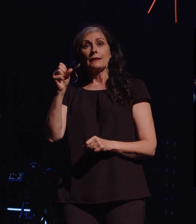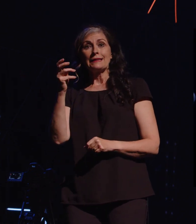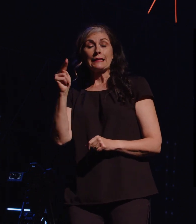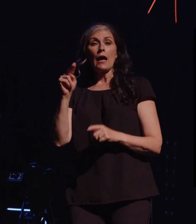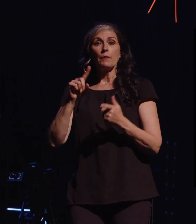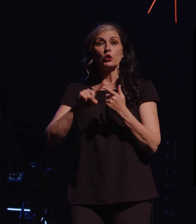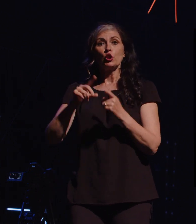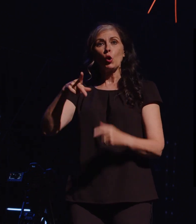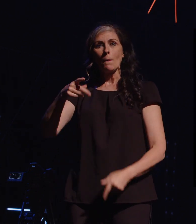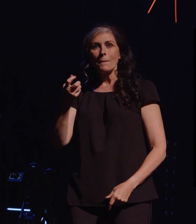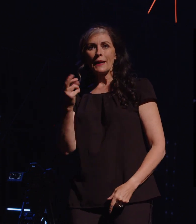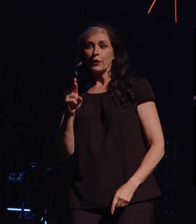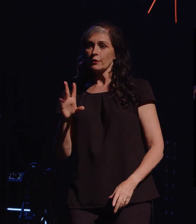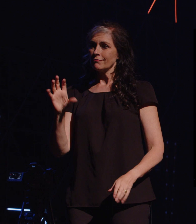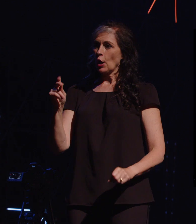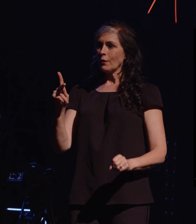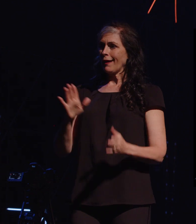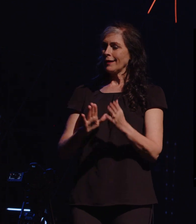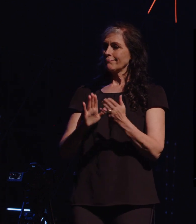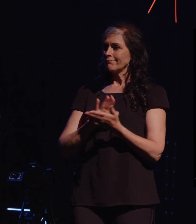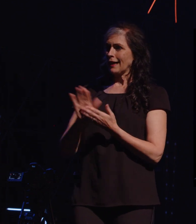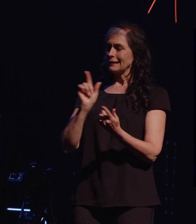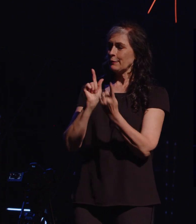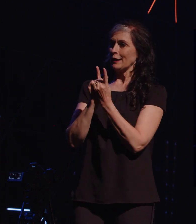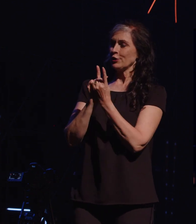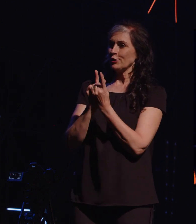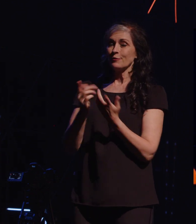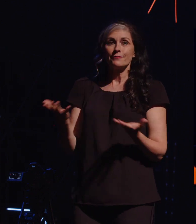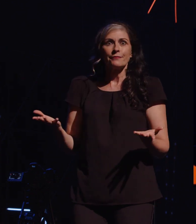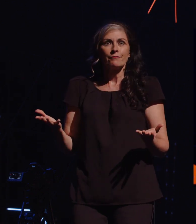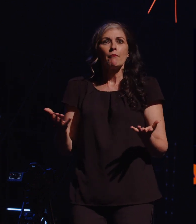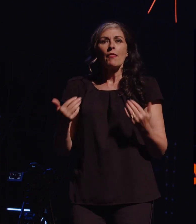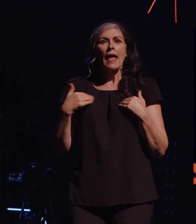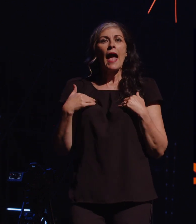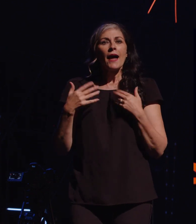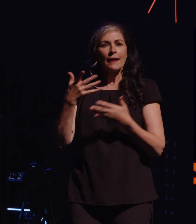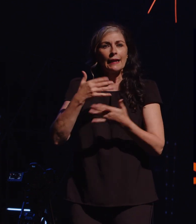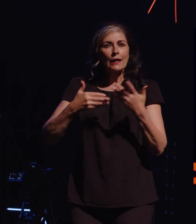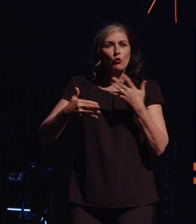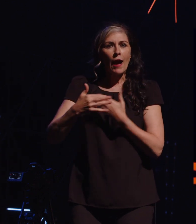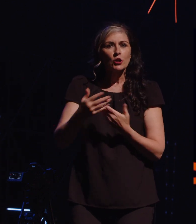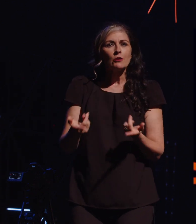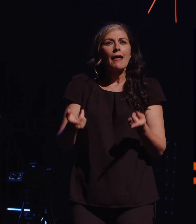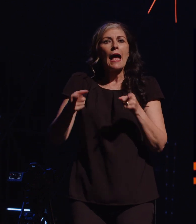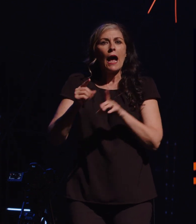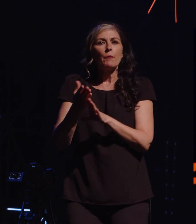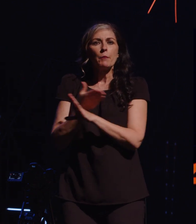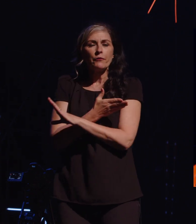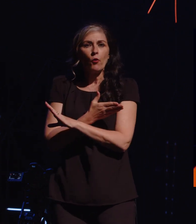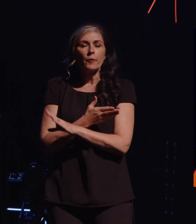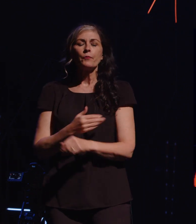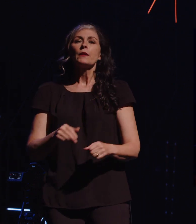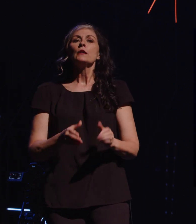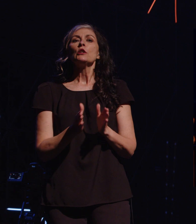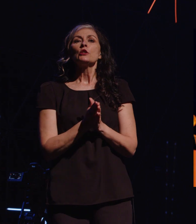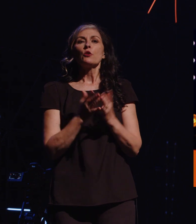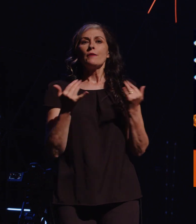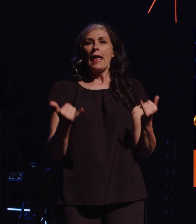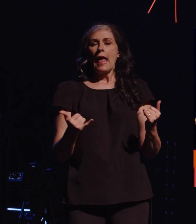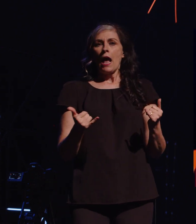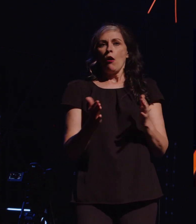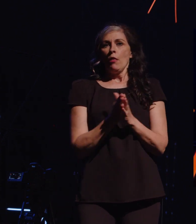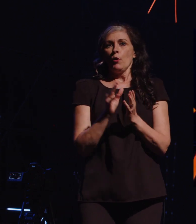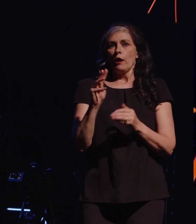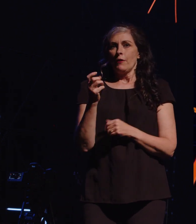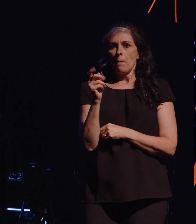okay, nice to meet you. And they have this interaction that's going on. So you have Mark 1. This is what I love about the Gospels